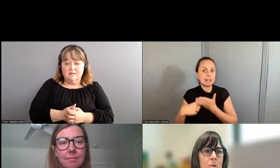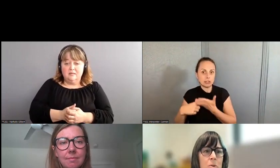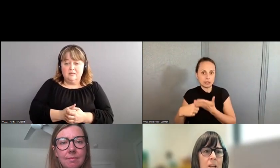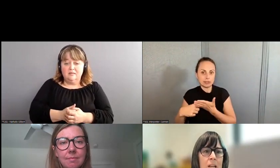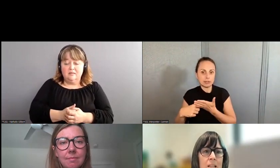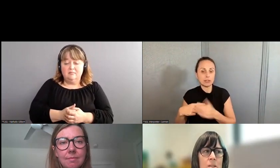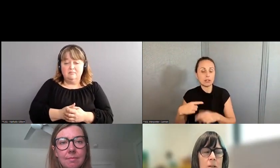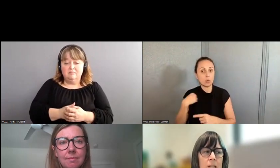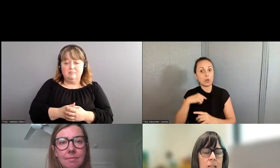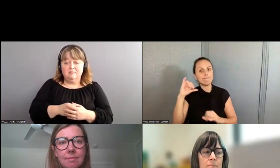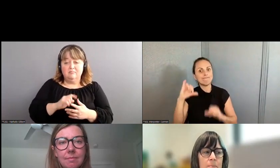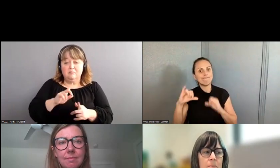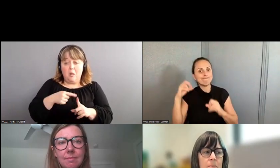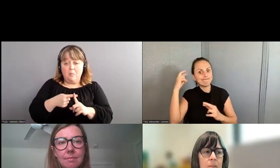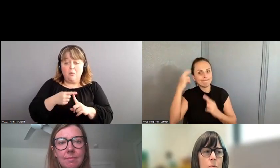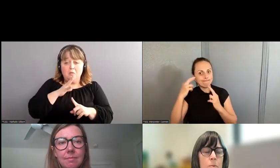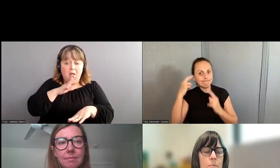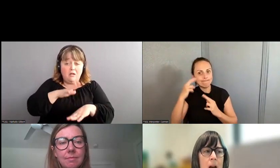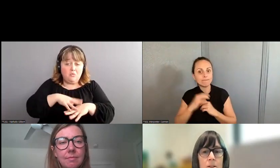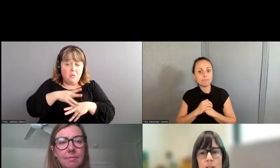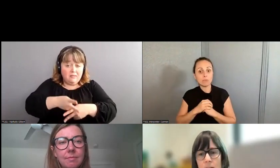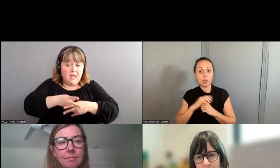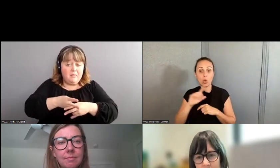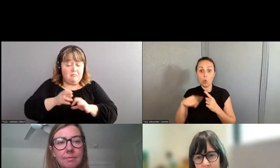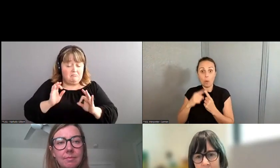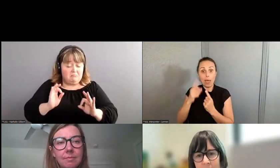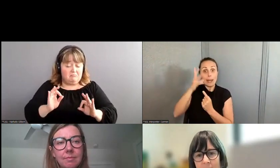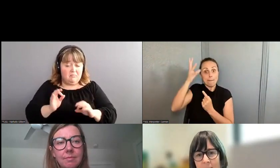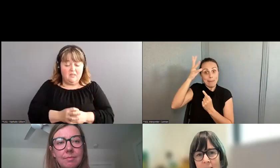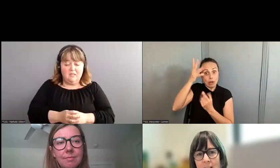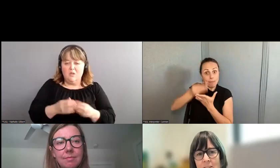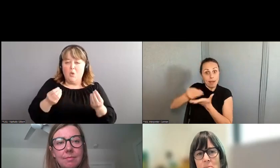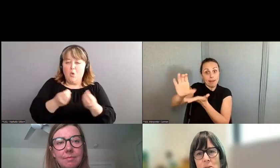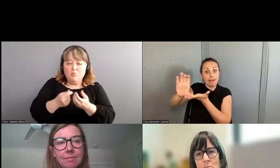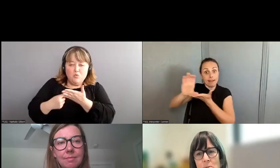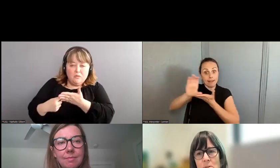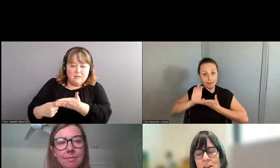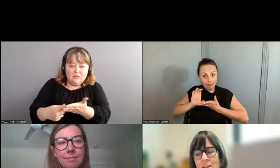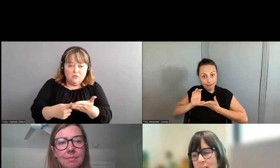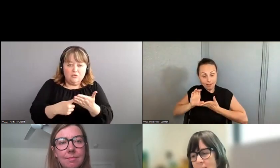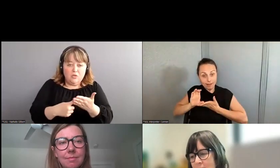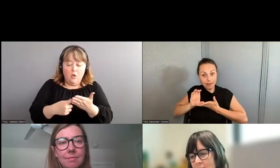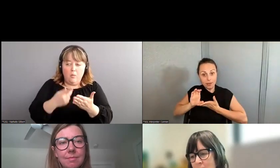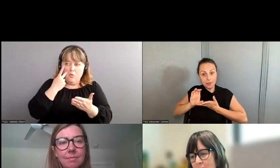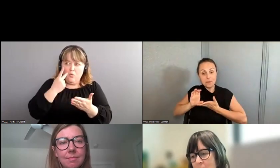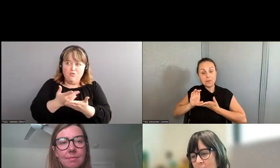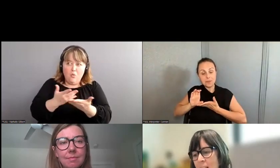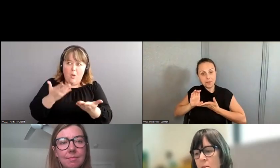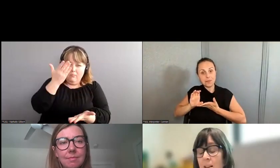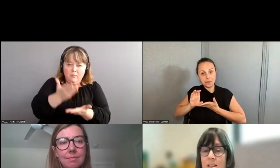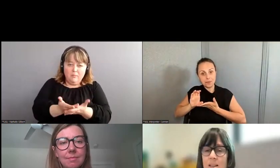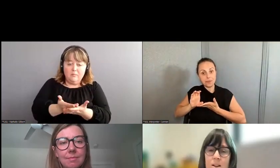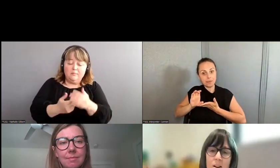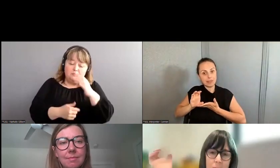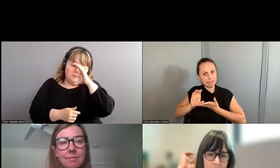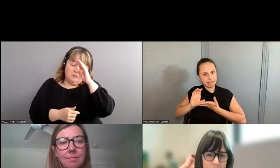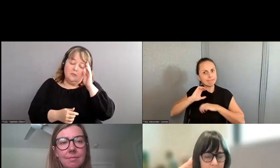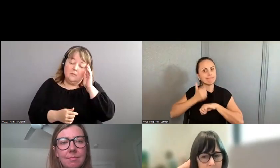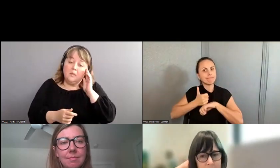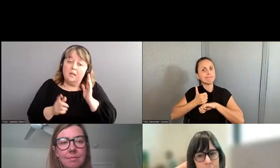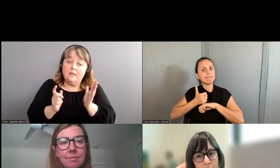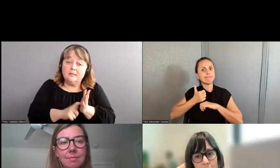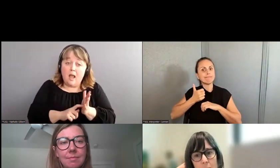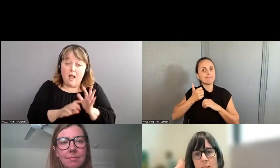we realize when parents are funded, then the people that it creates an economy of,